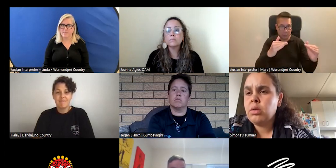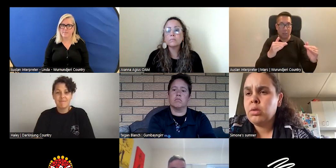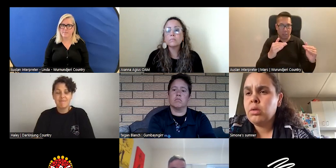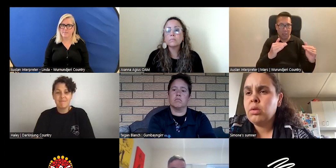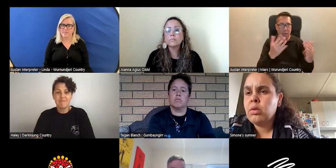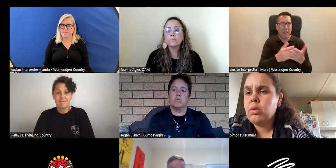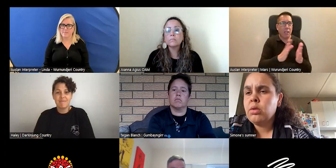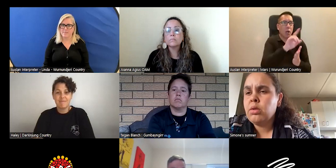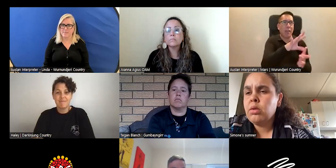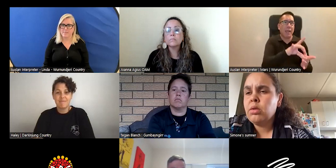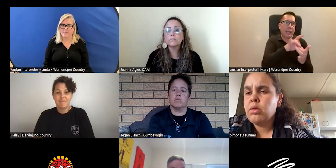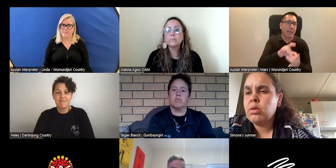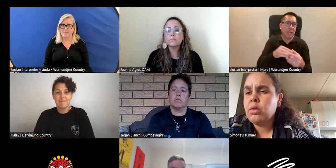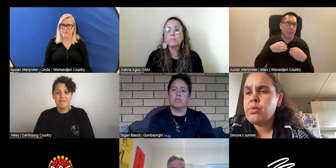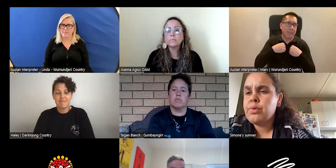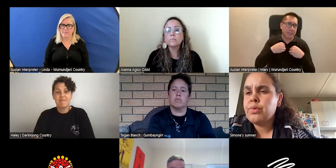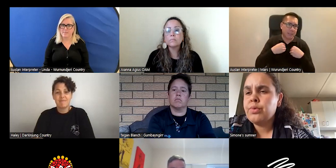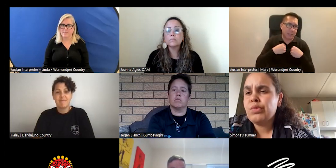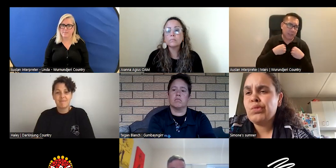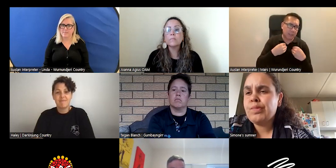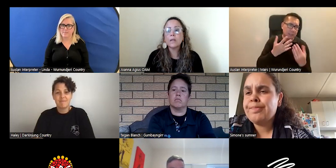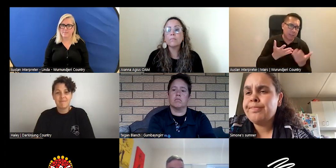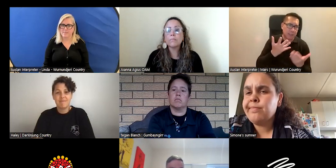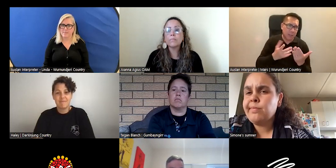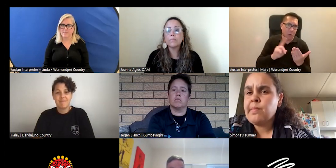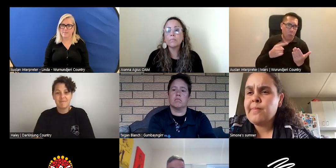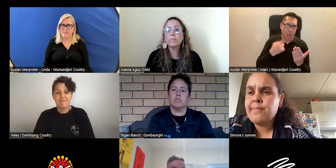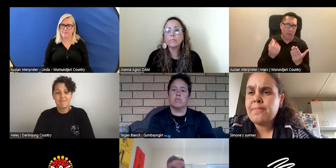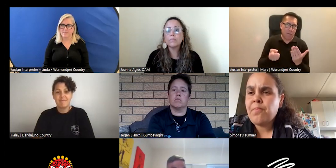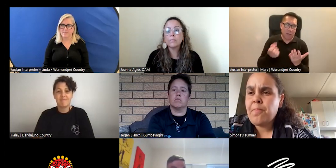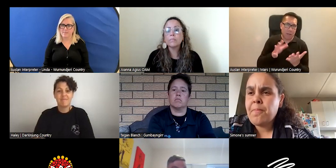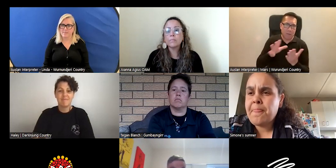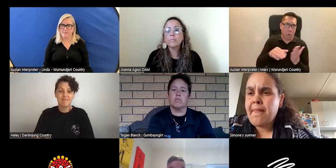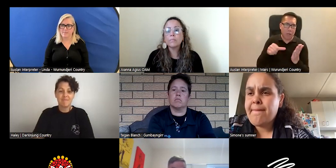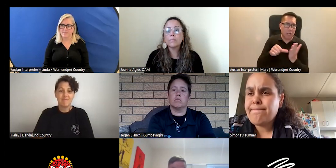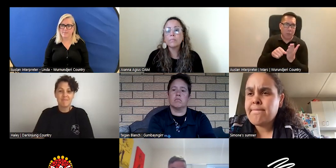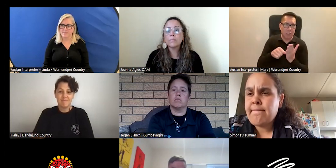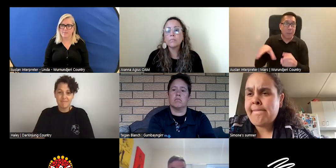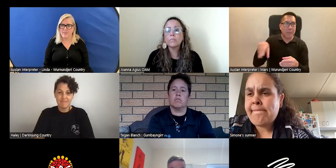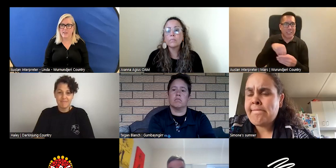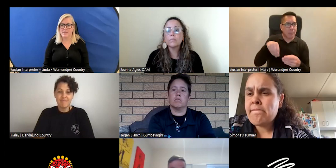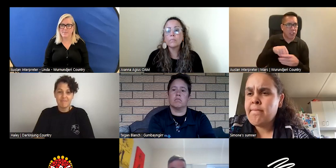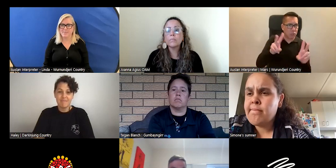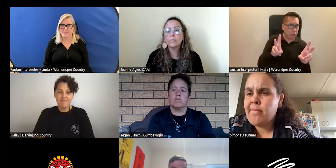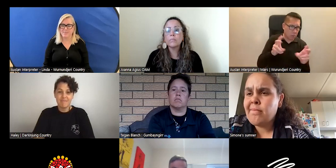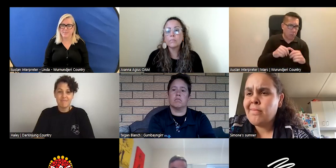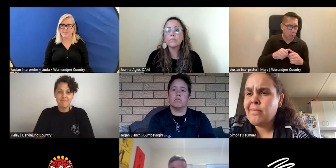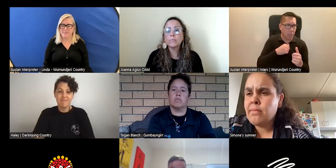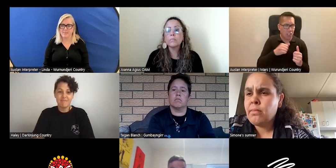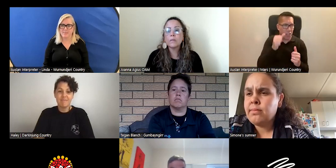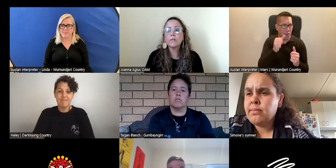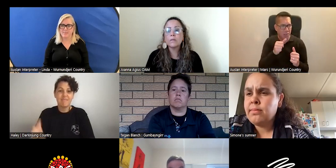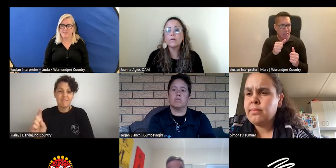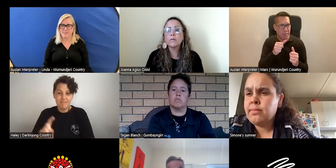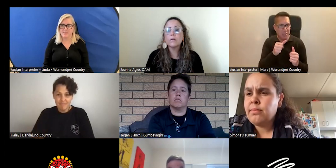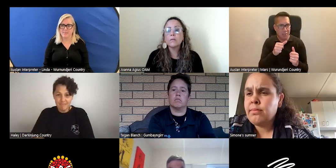they engage in the business of the space of what we've got for economic participation, which, as we know, as a lot